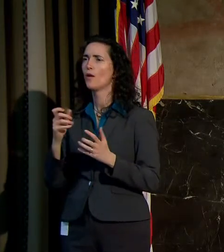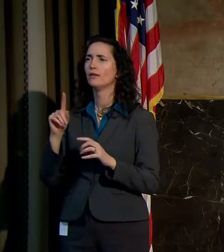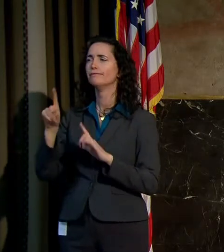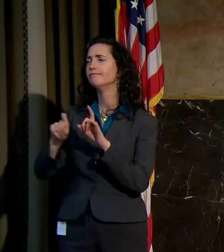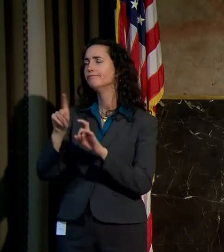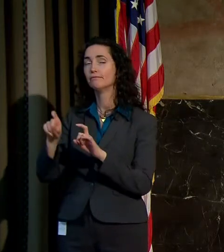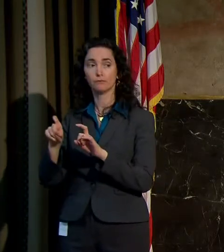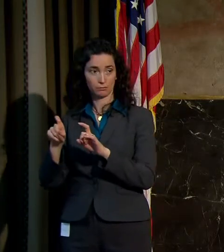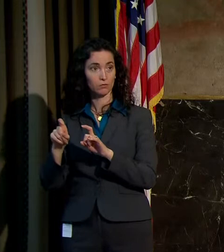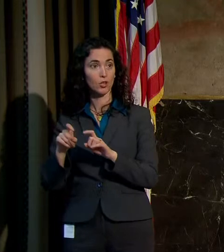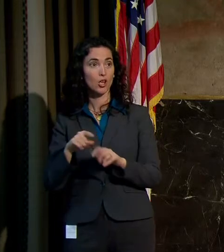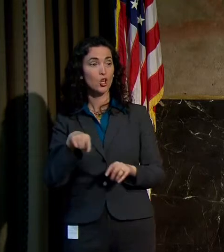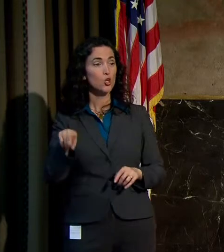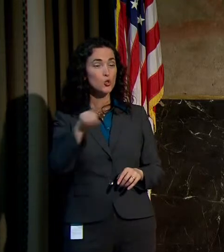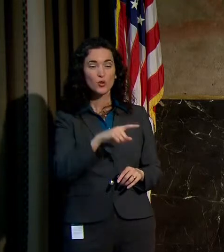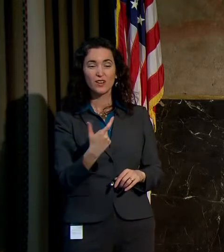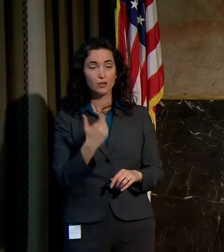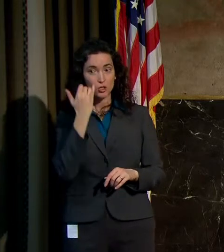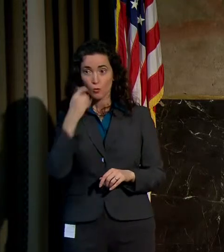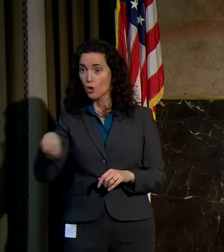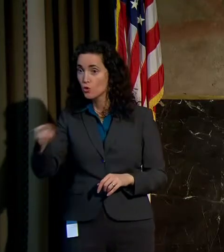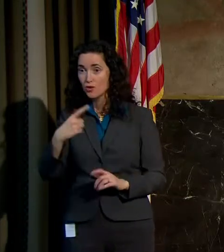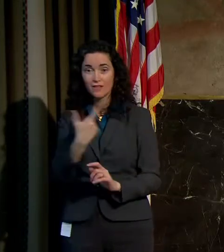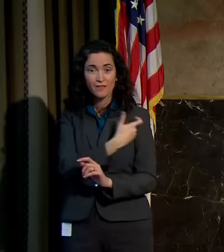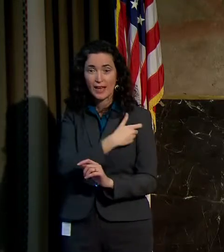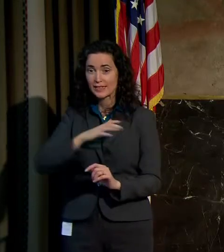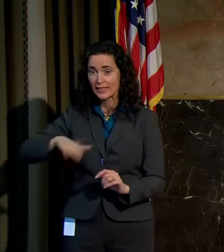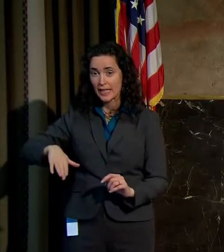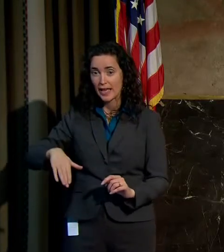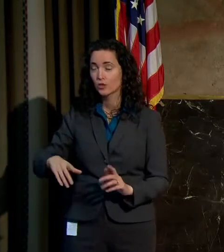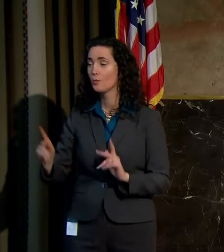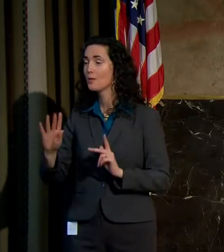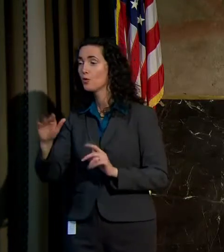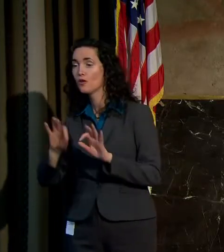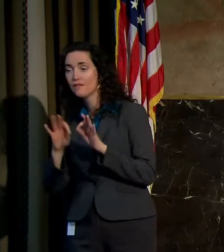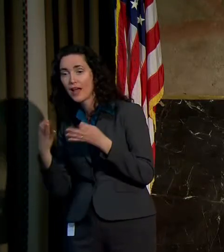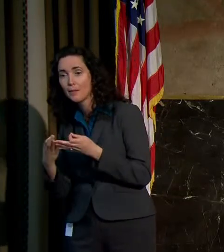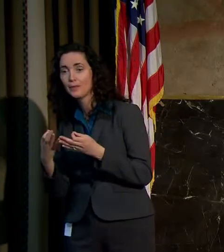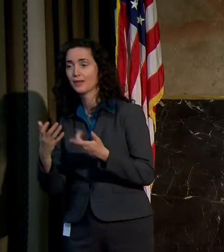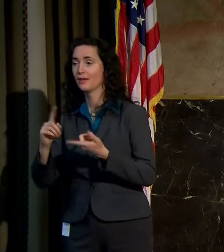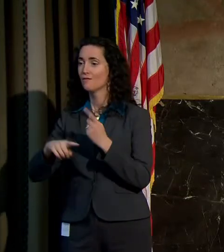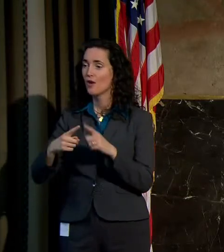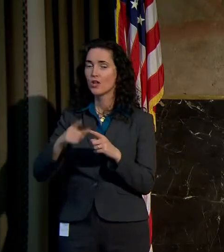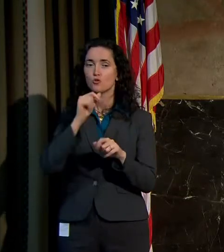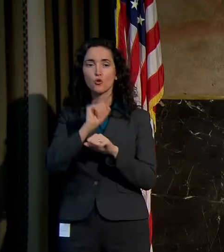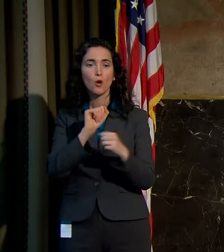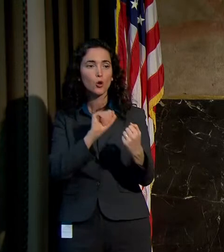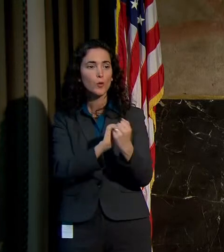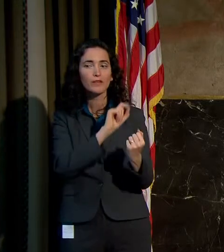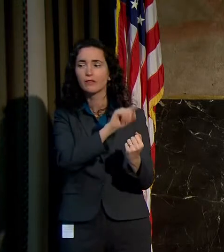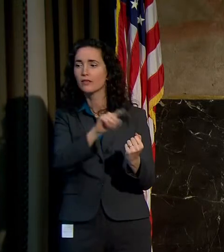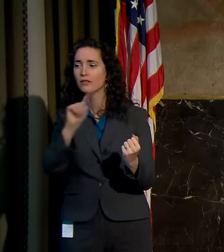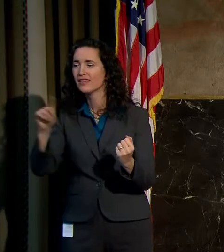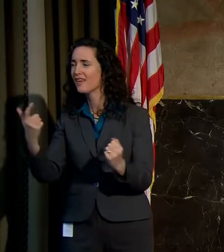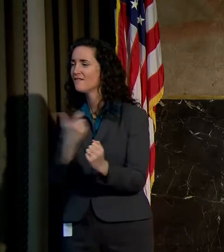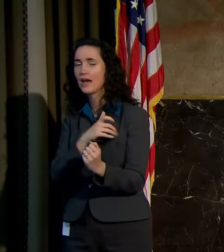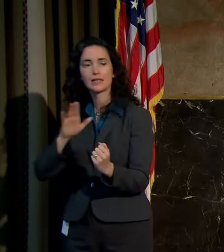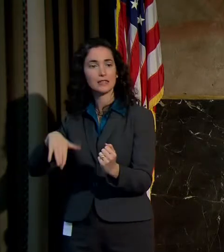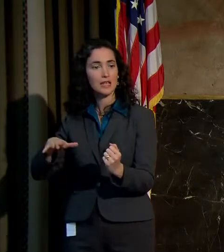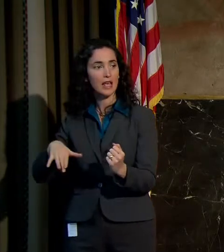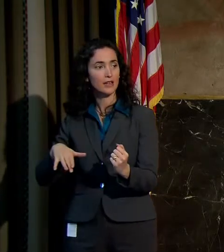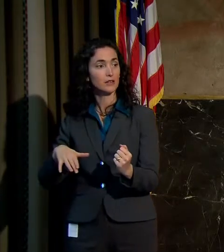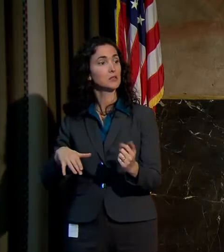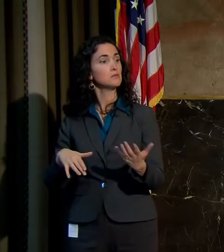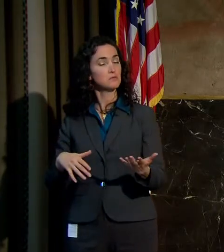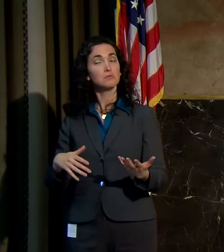would encourage people, if there still are unvaccinated individuals in their lives, family members or coworkers or anything, it's never the wrong time